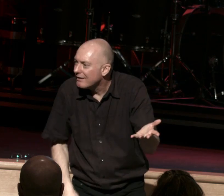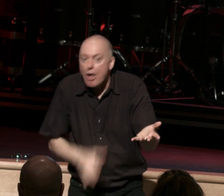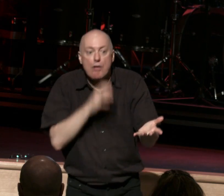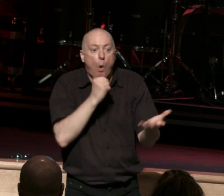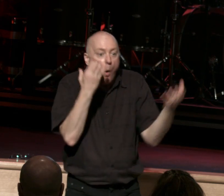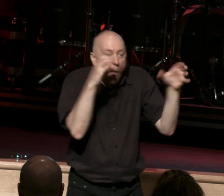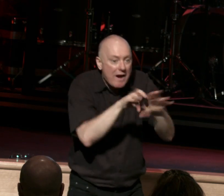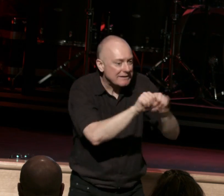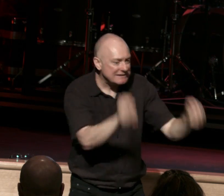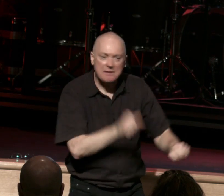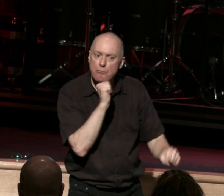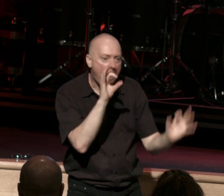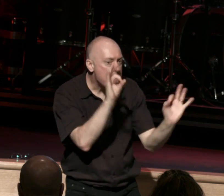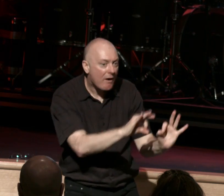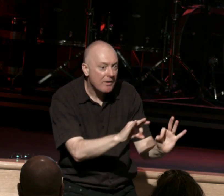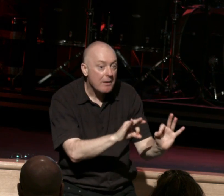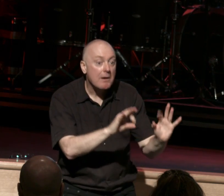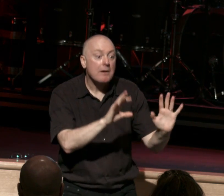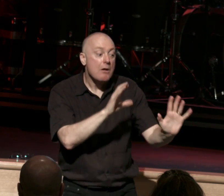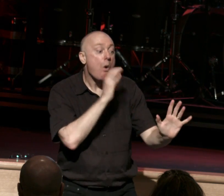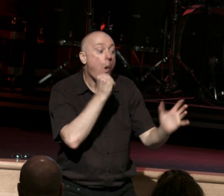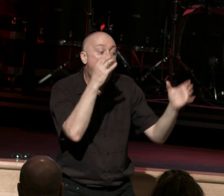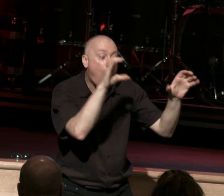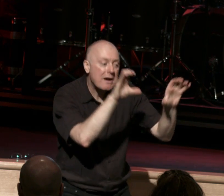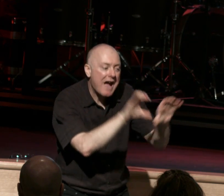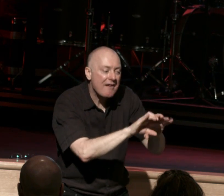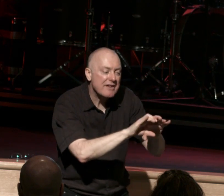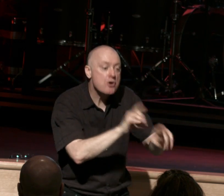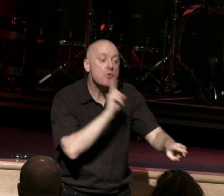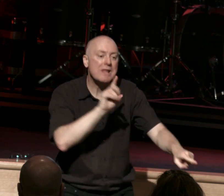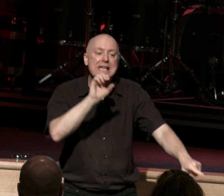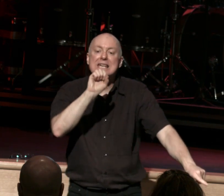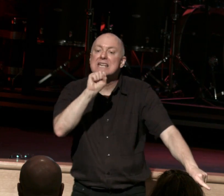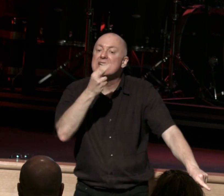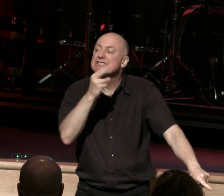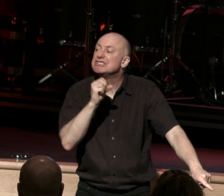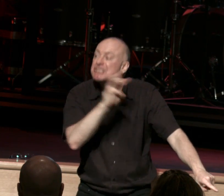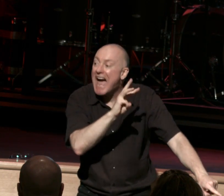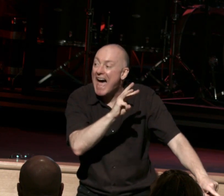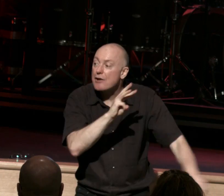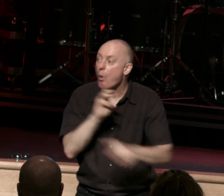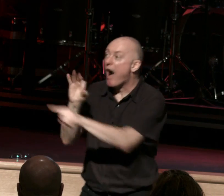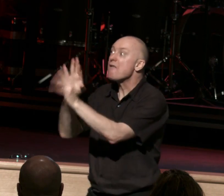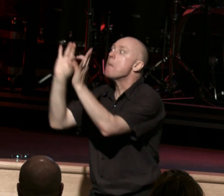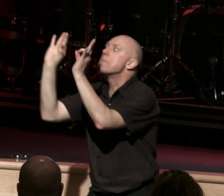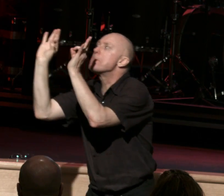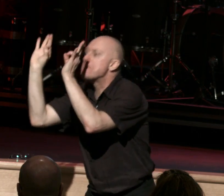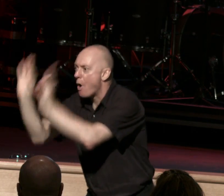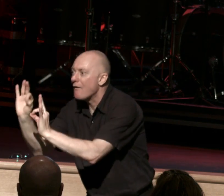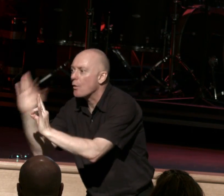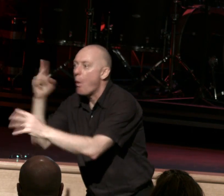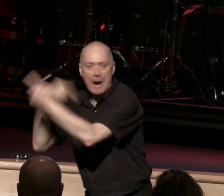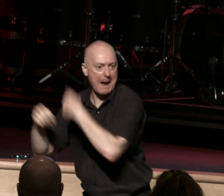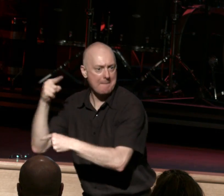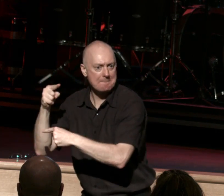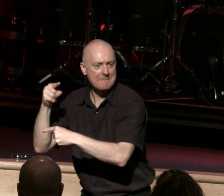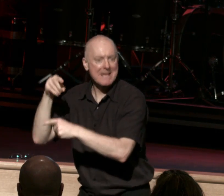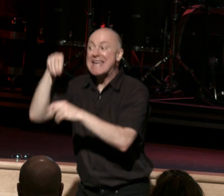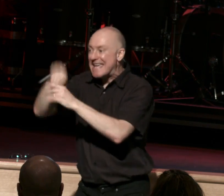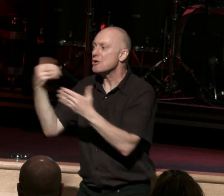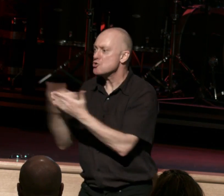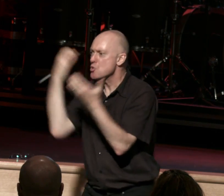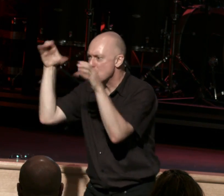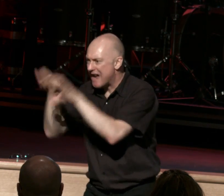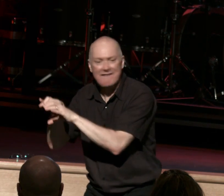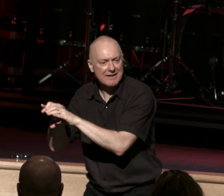the old covenant system wasn't perfect, but the old covenant was a shadow of the perfection that was to